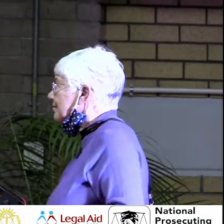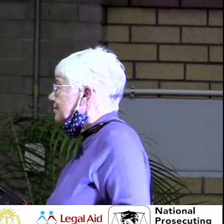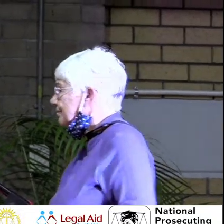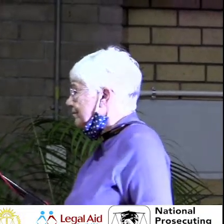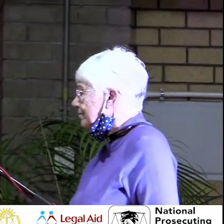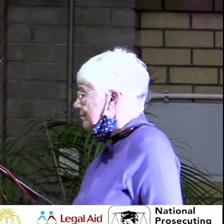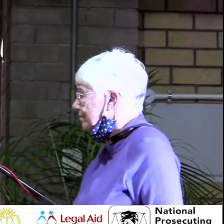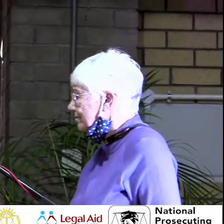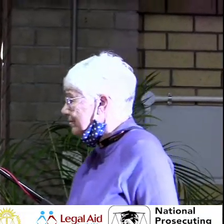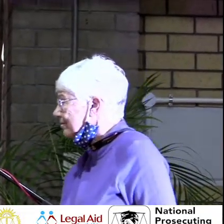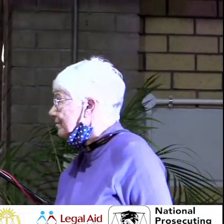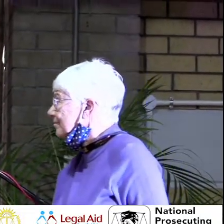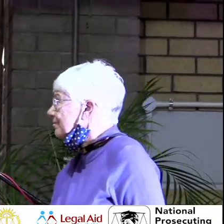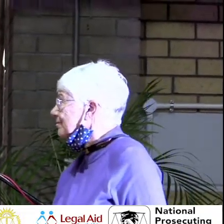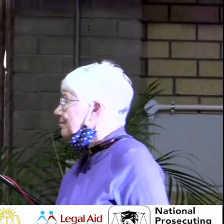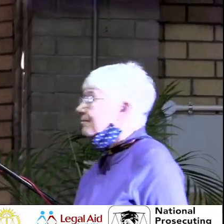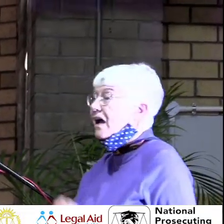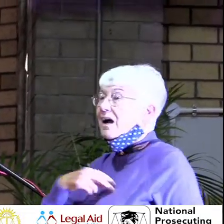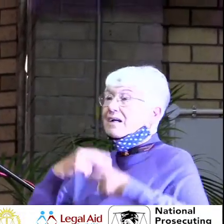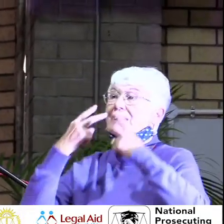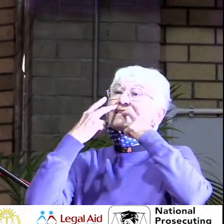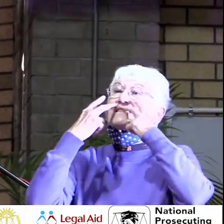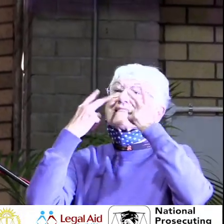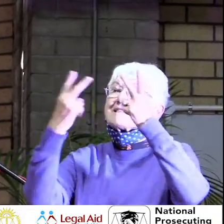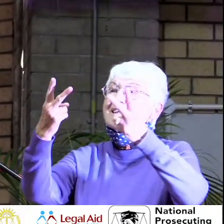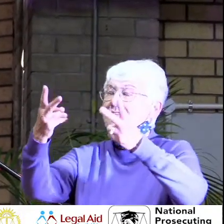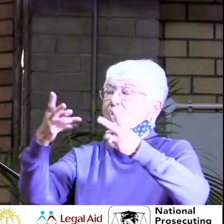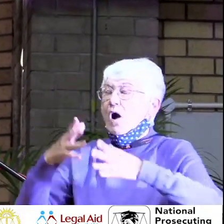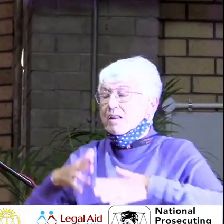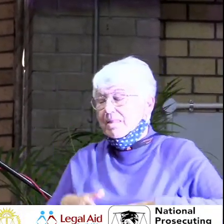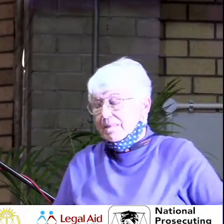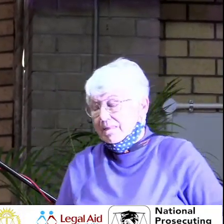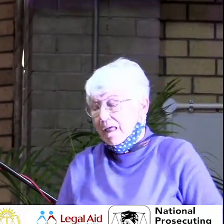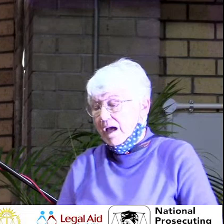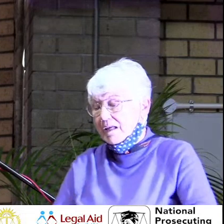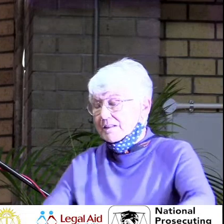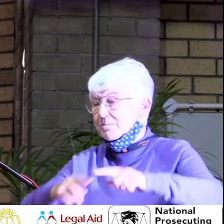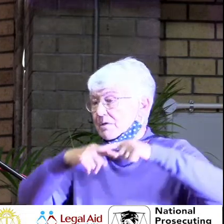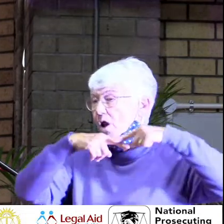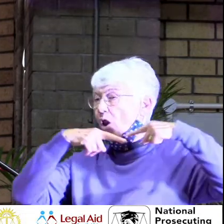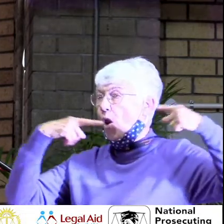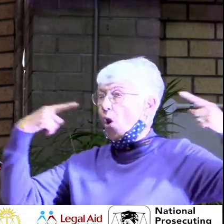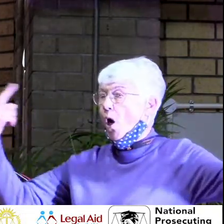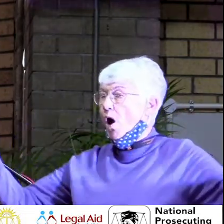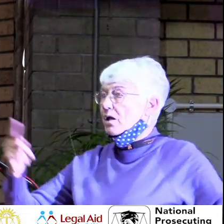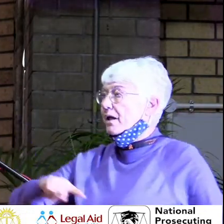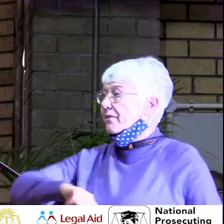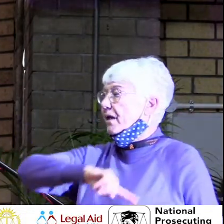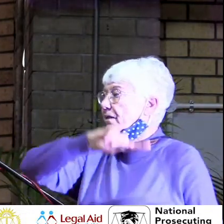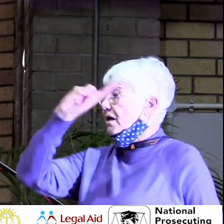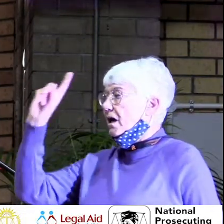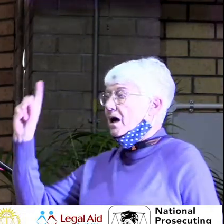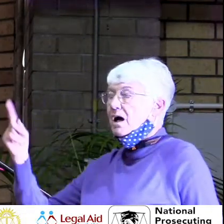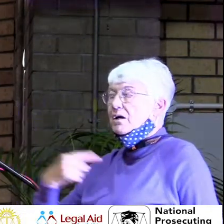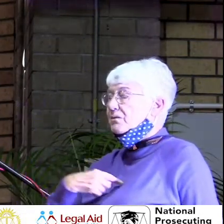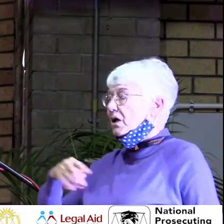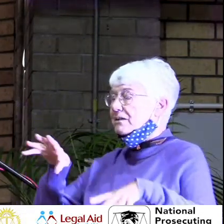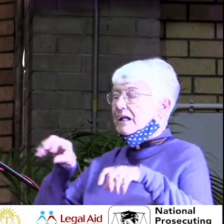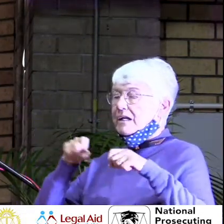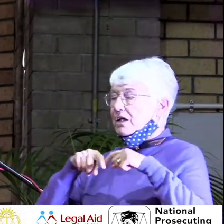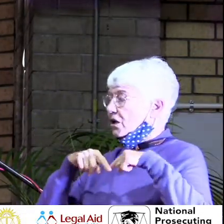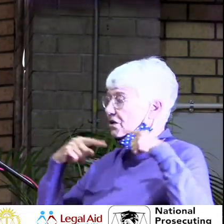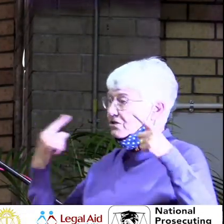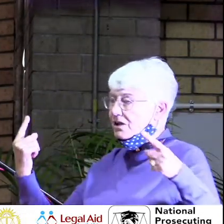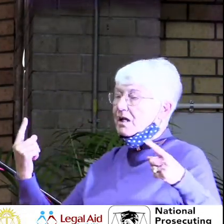I see we are tired. It has been a long day, so I'm not going to take long so that we can go and